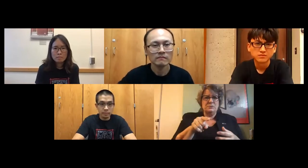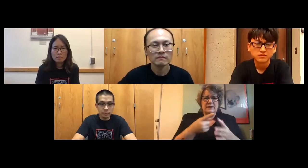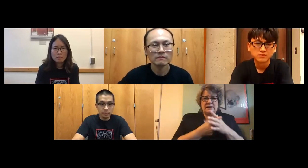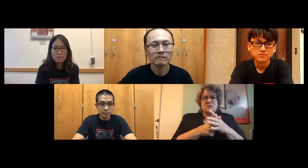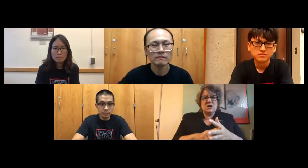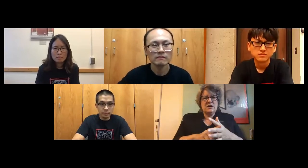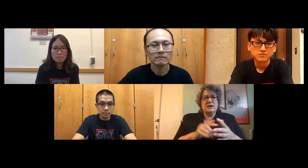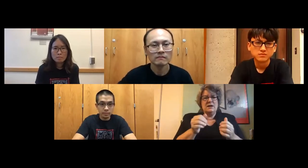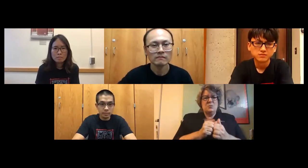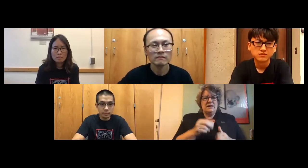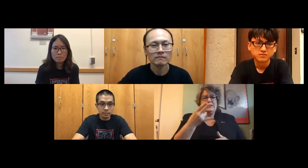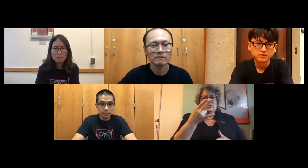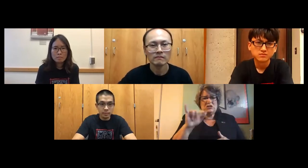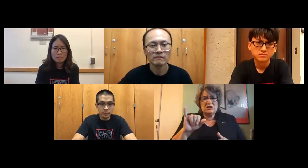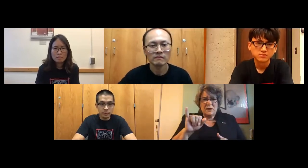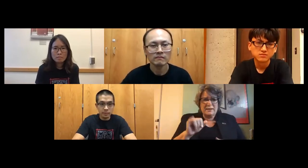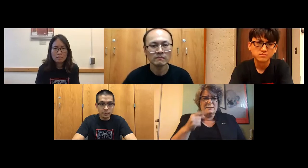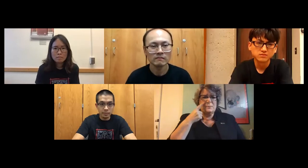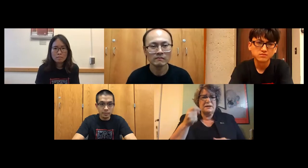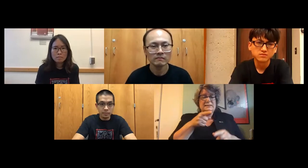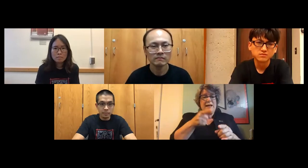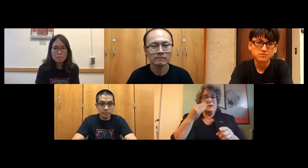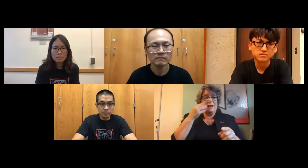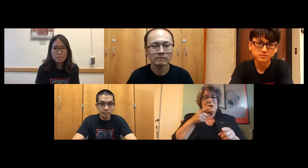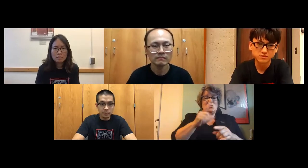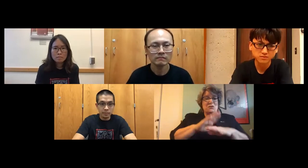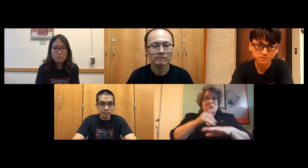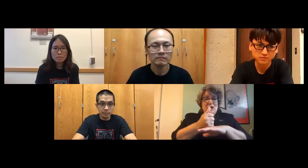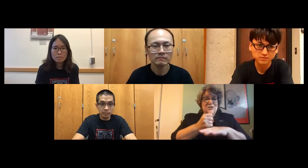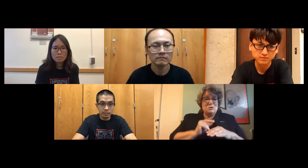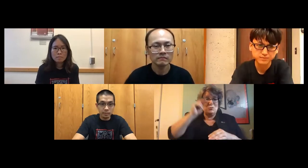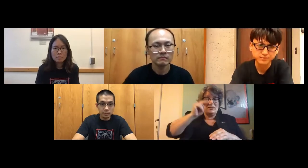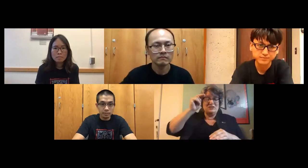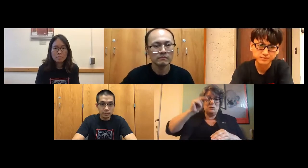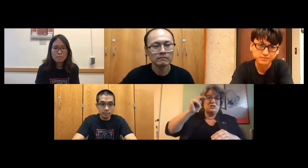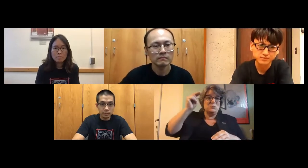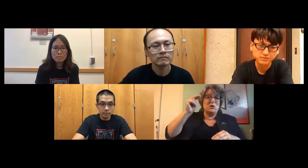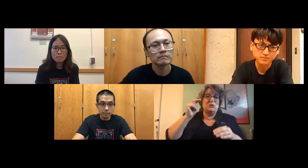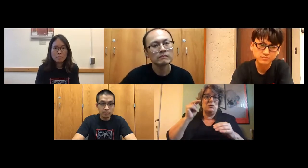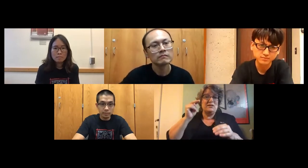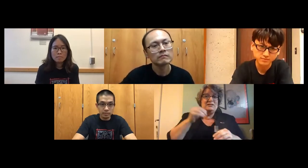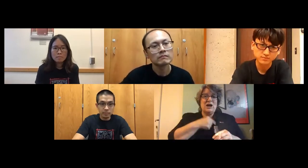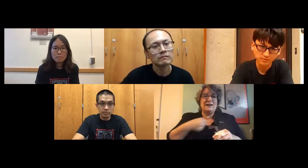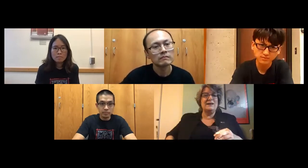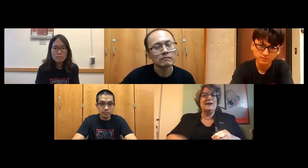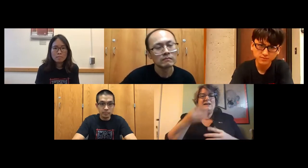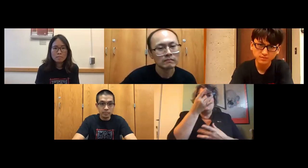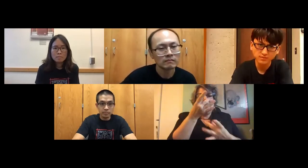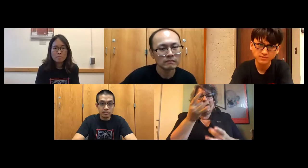I'll start with GUN because I know you're from Chengchun, which is more northern China. So I'm kind of